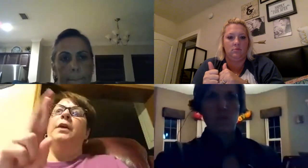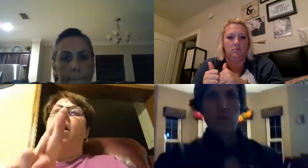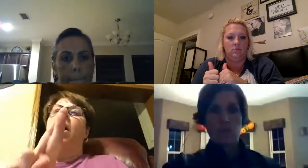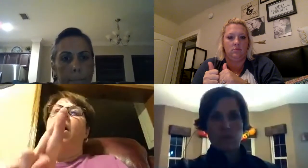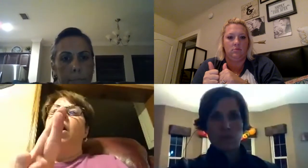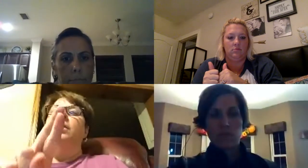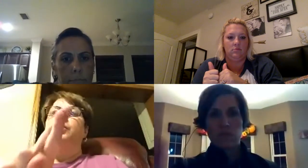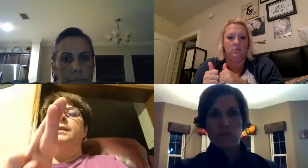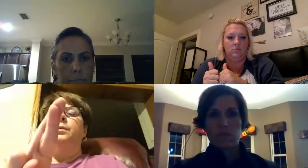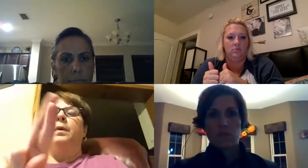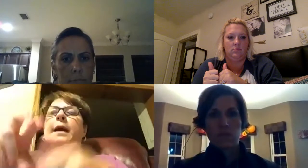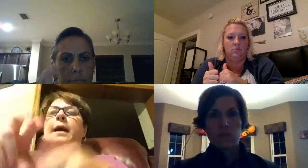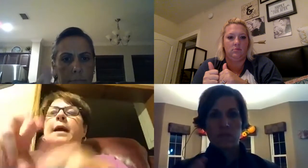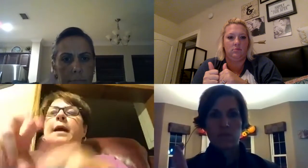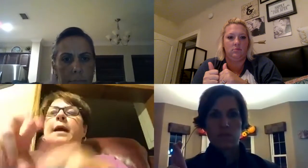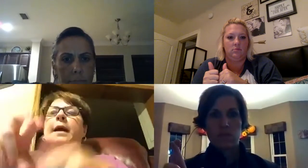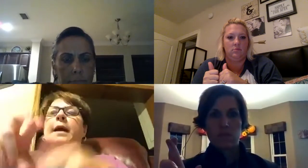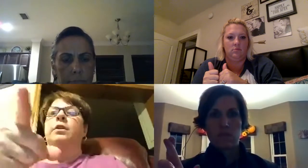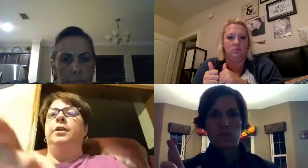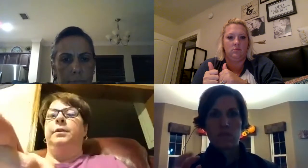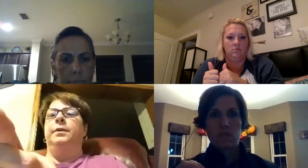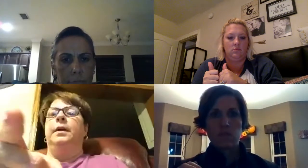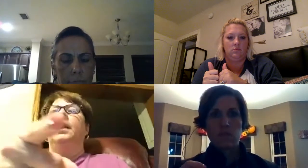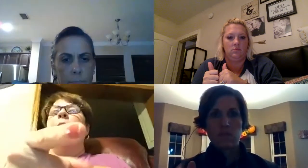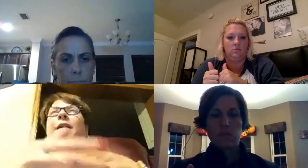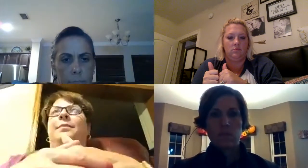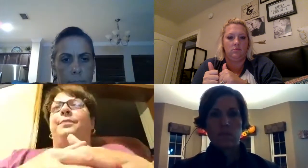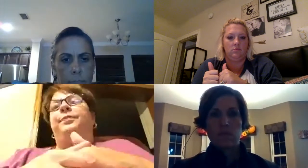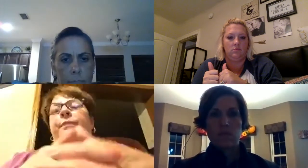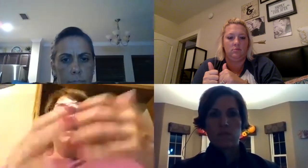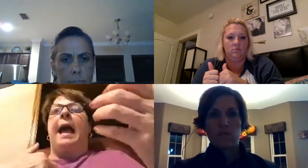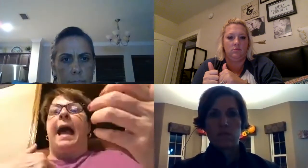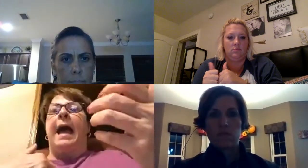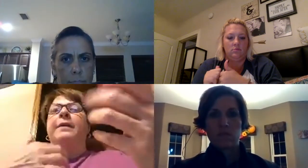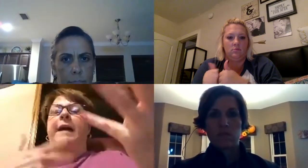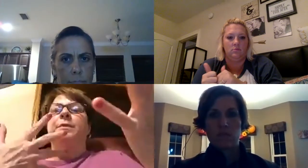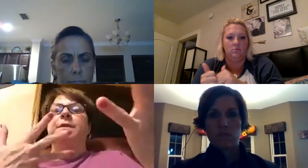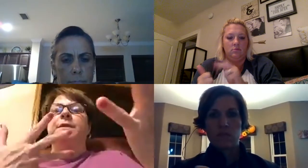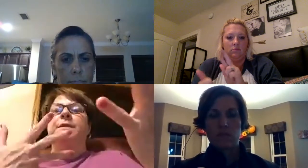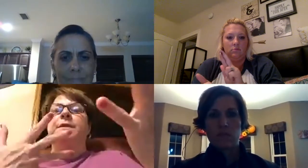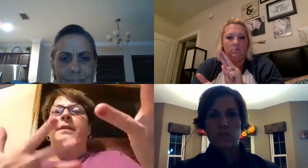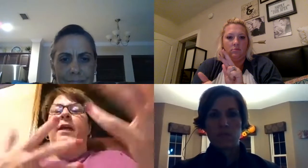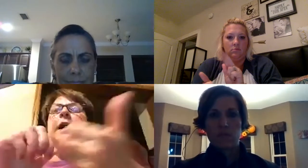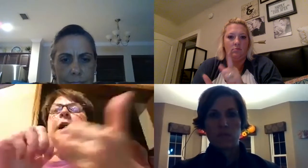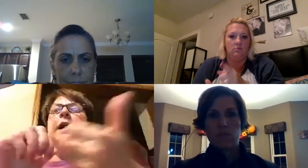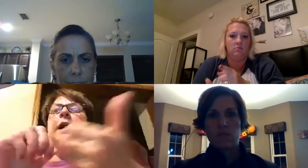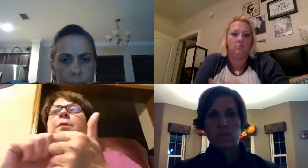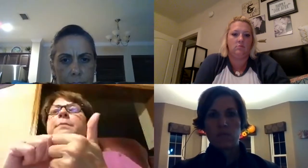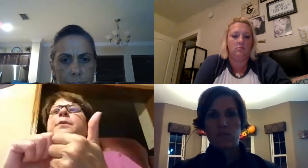is this way. How are you? But if I was there, I'm doing